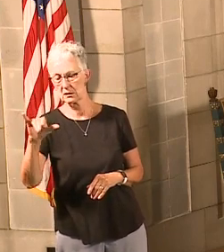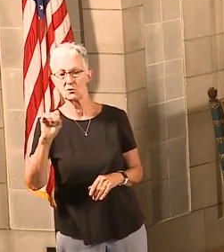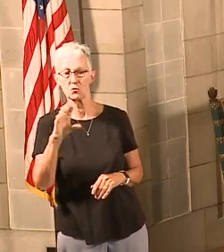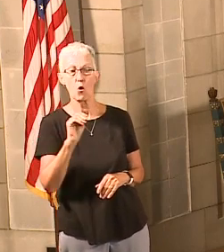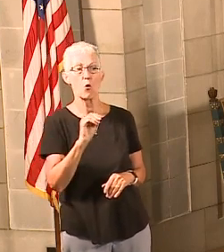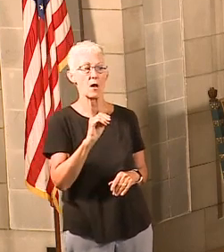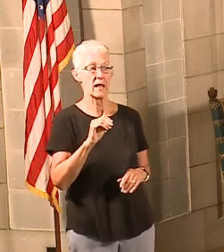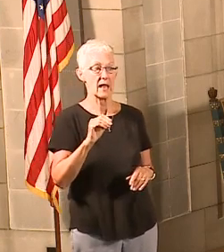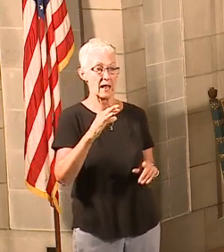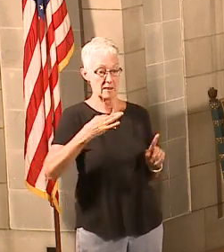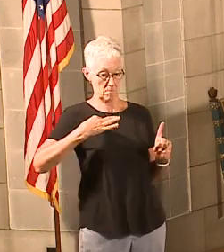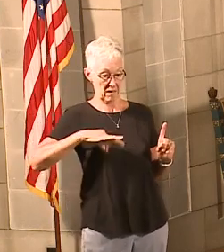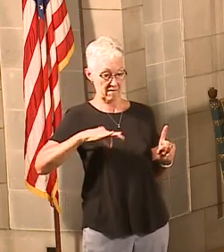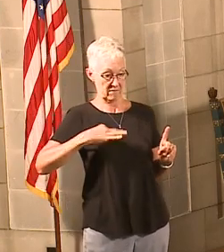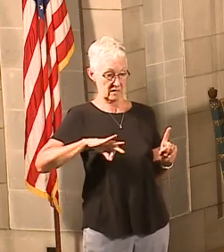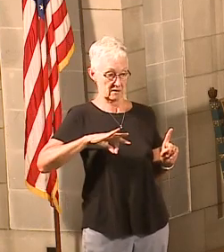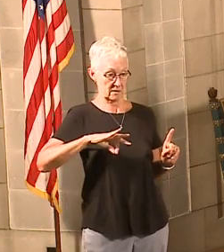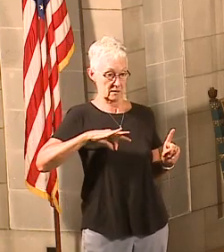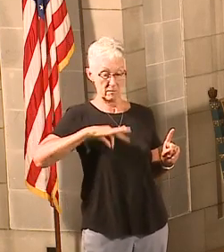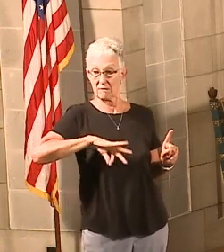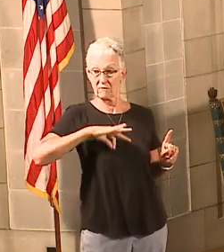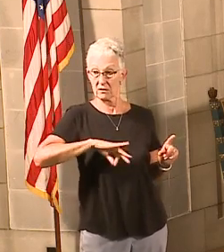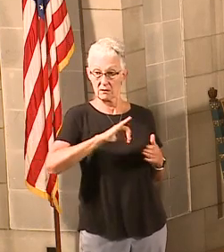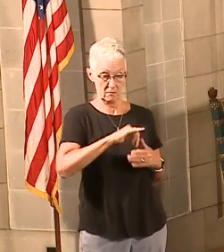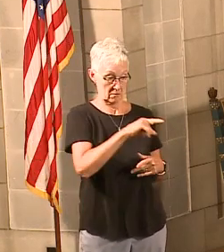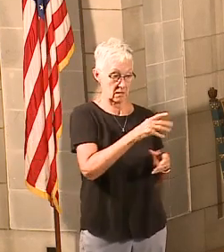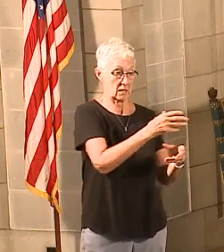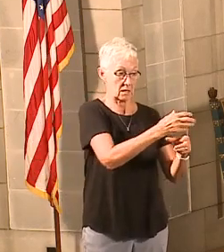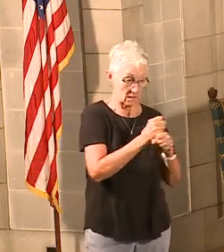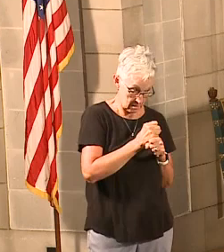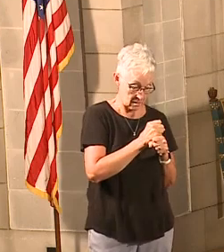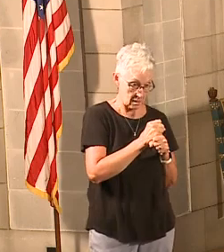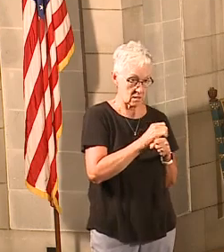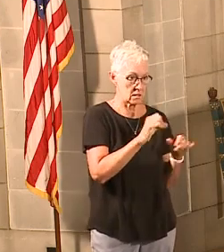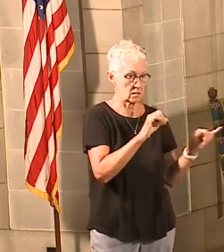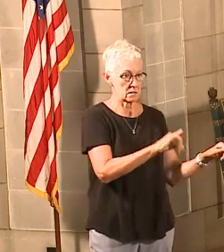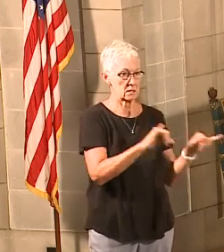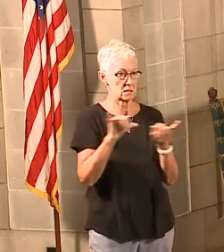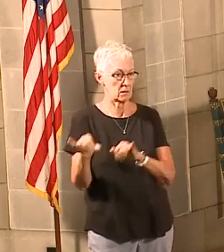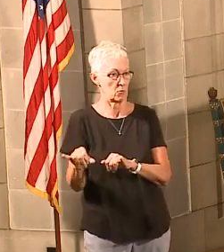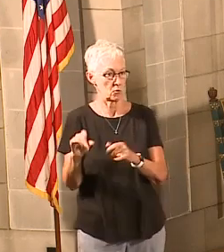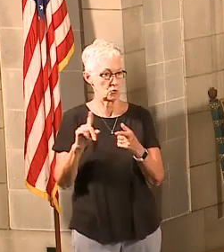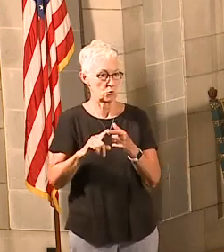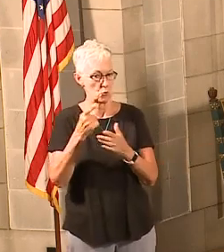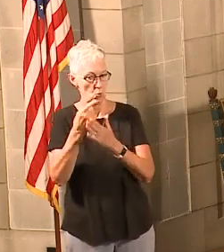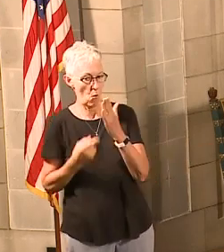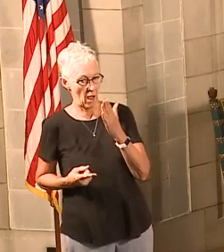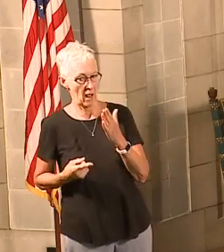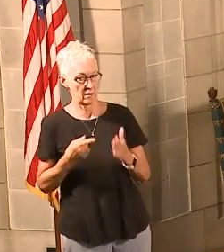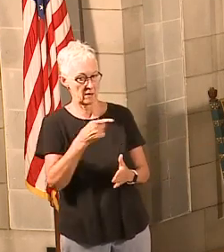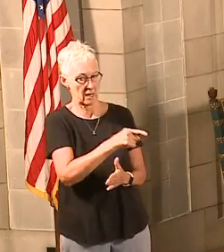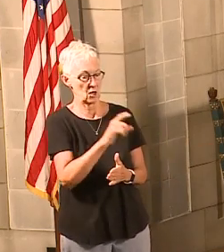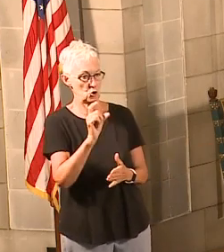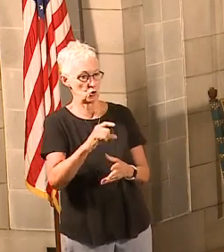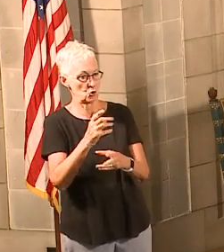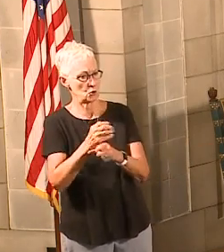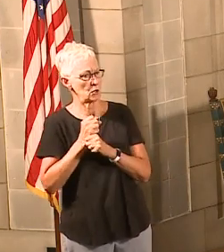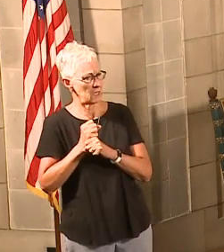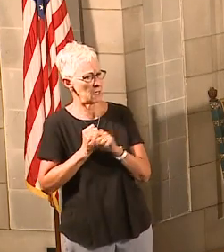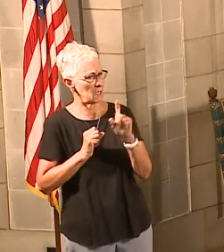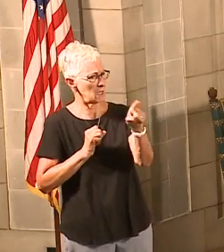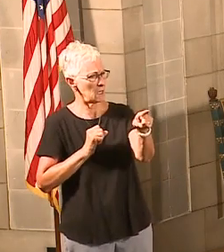package that's similar in nature to those individuals. Thank you. How does it compare to the level of